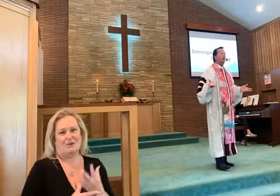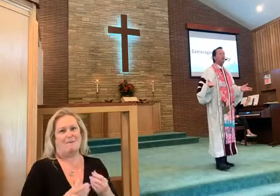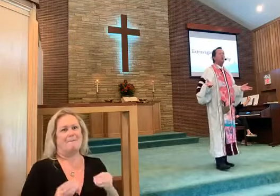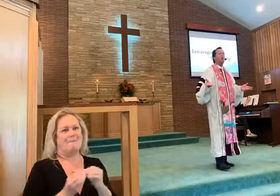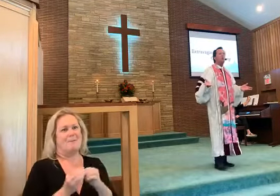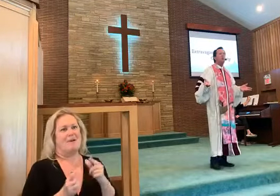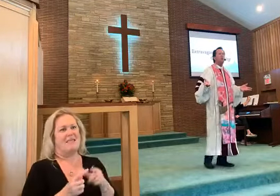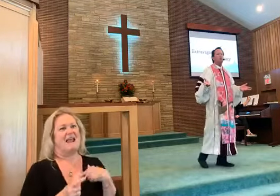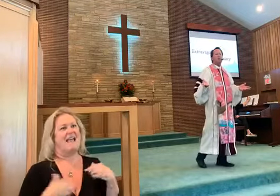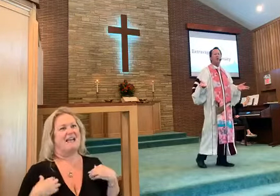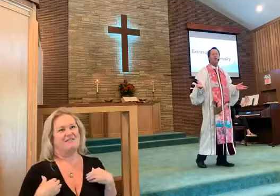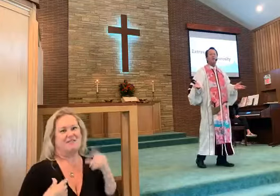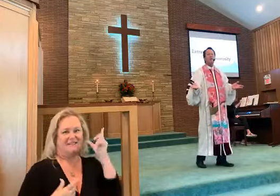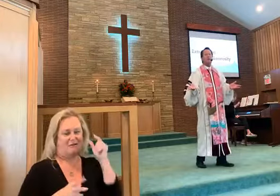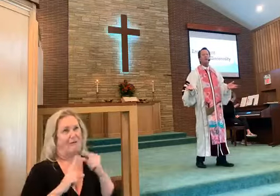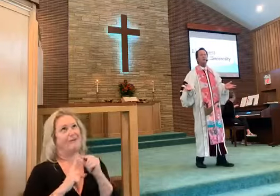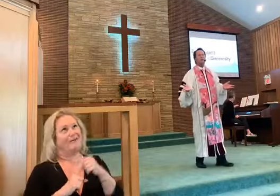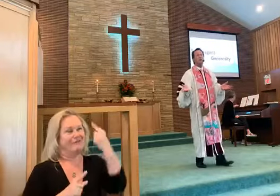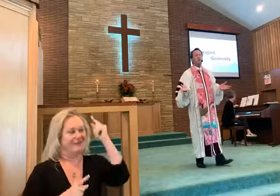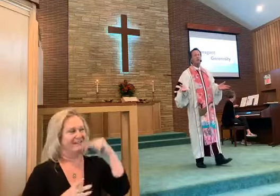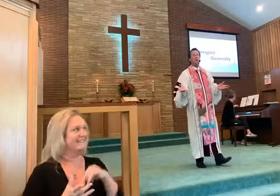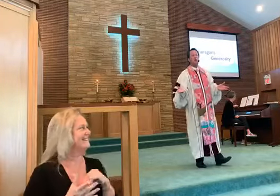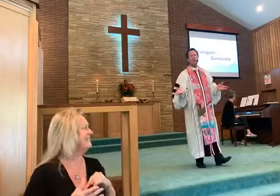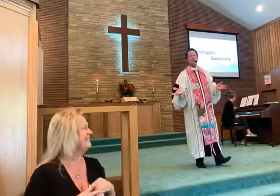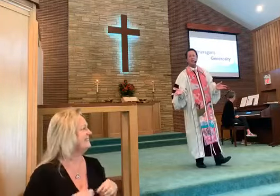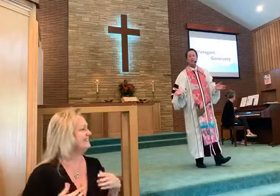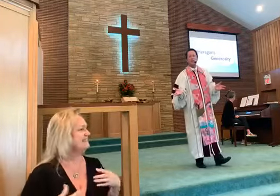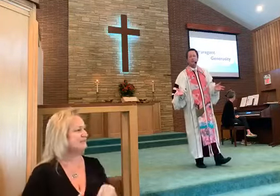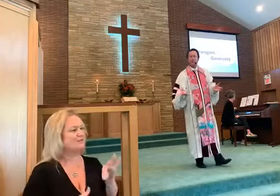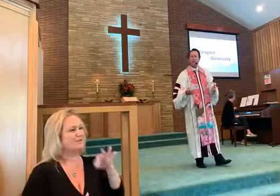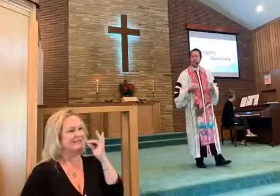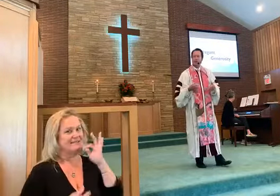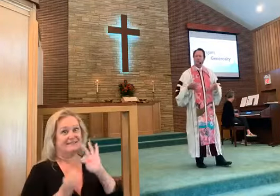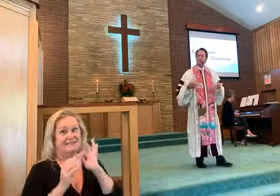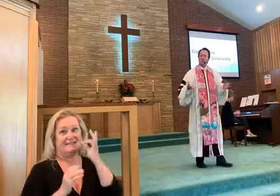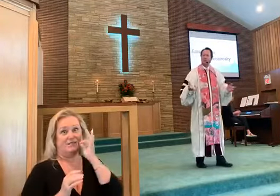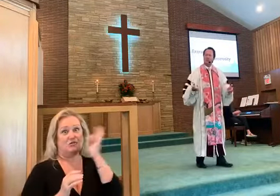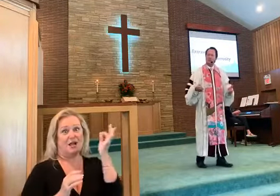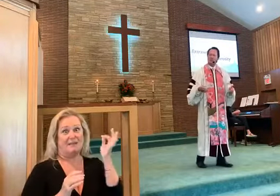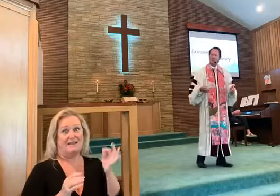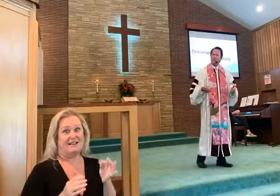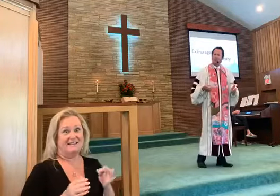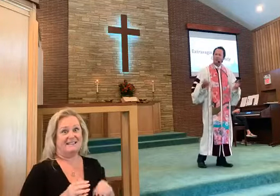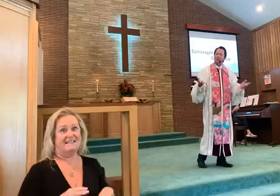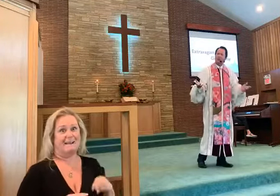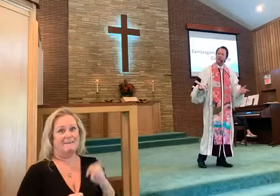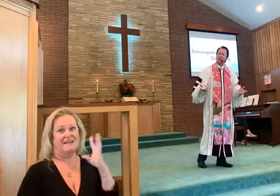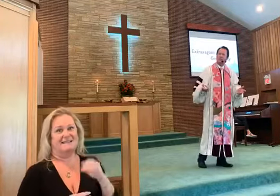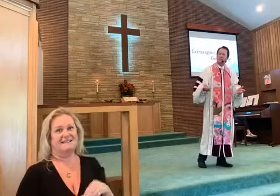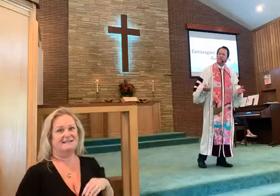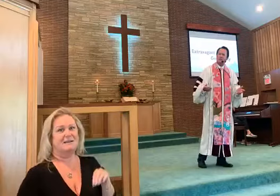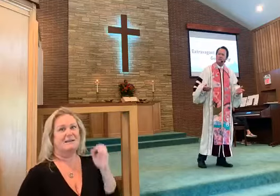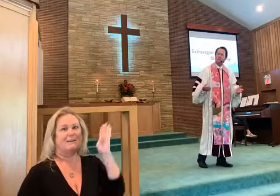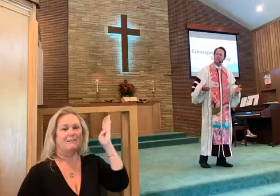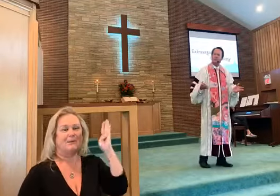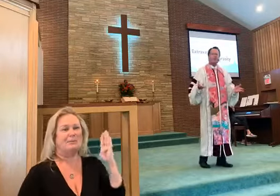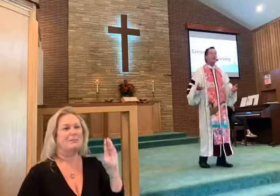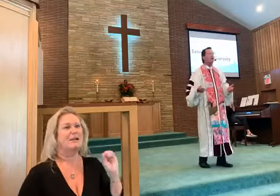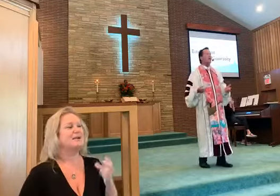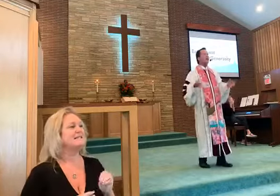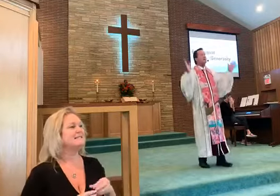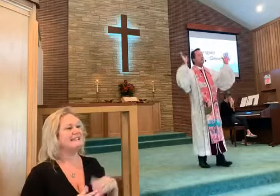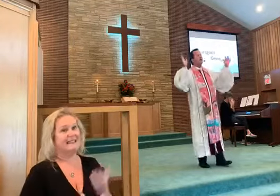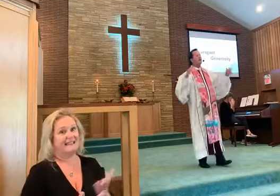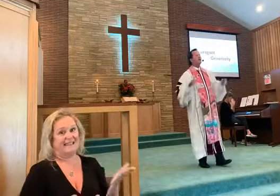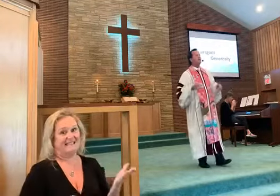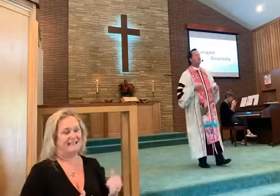ever have, so I'll take her word for it. She's grown strawberries and mint and blueberries and things like